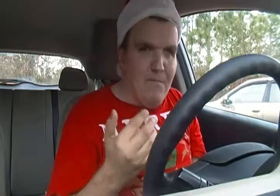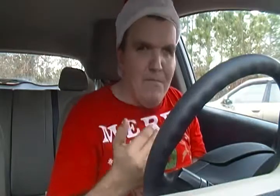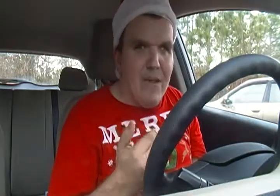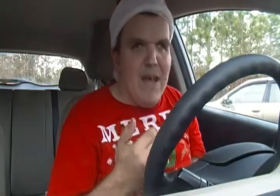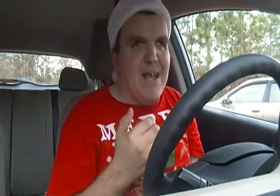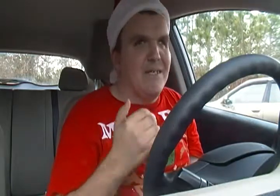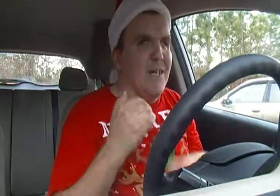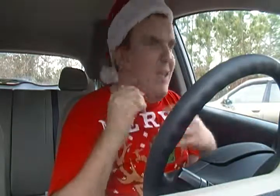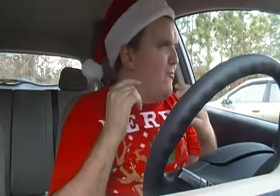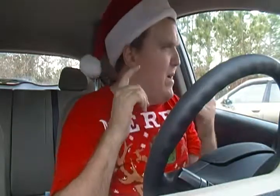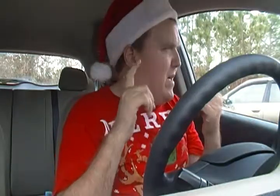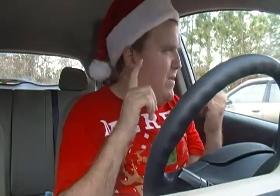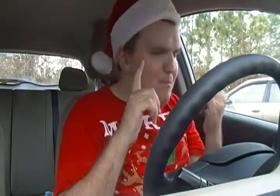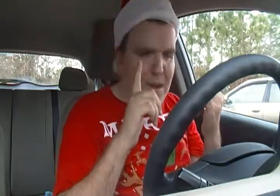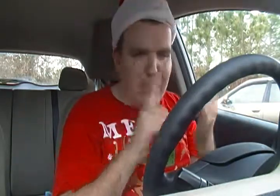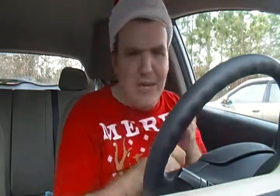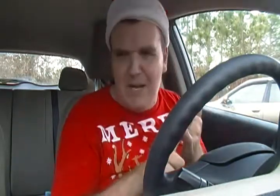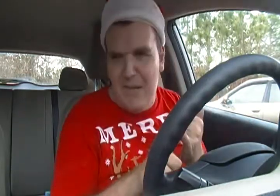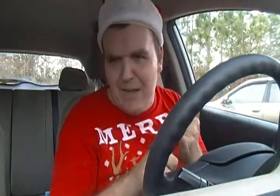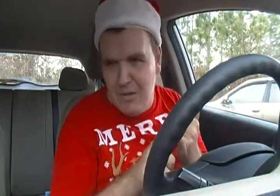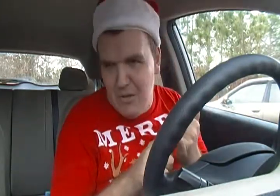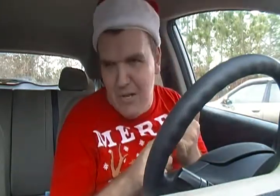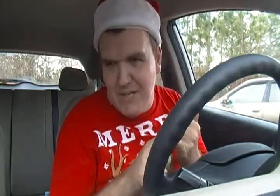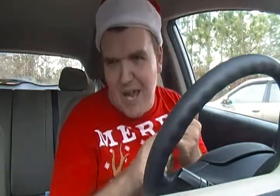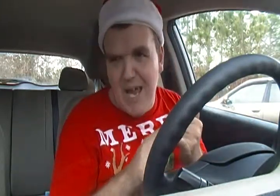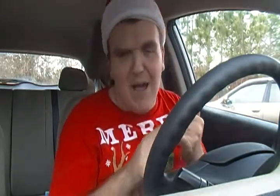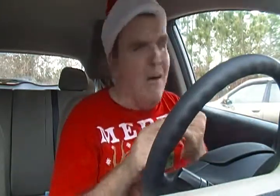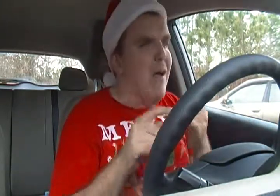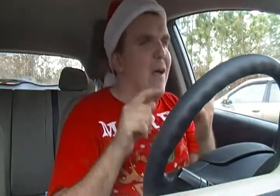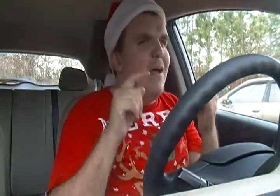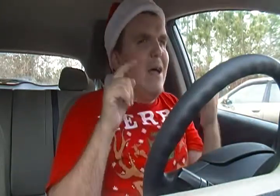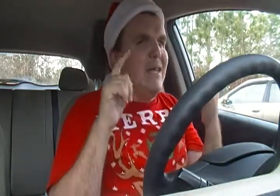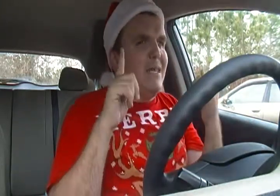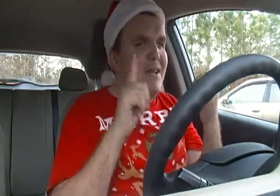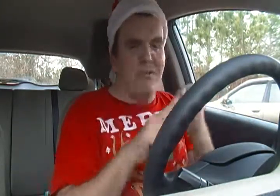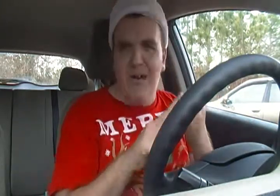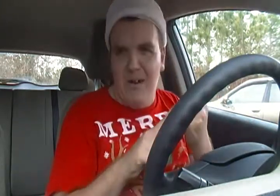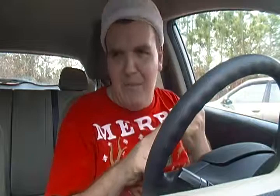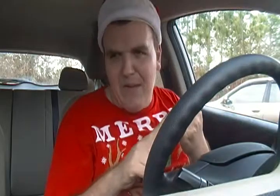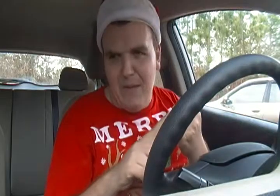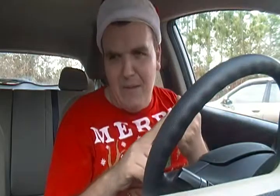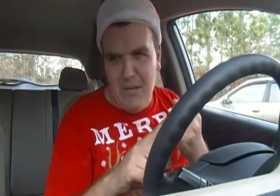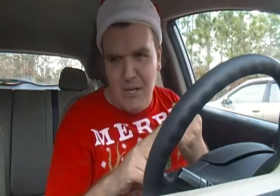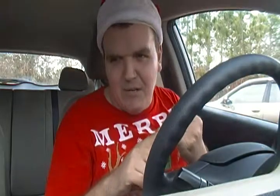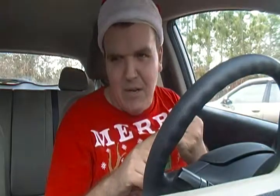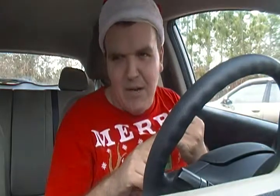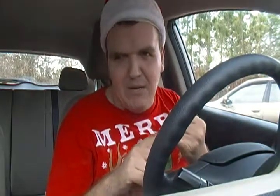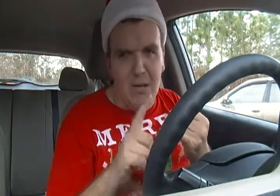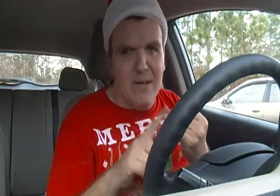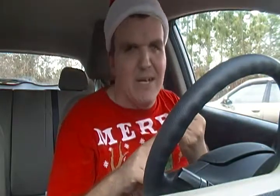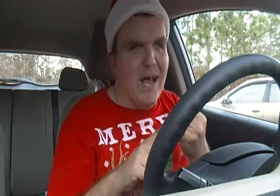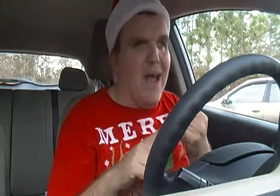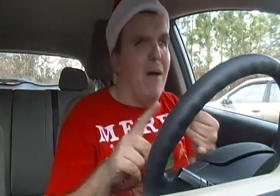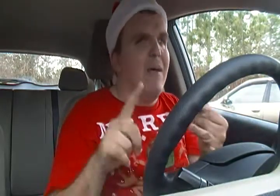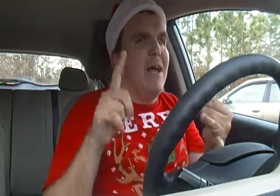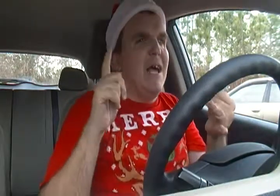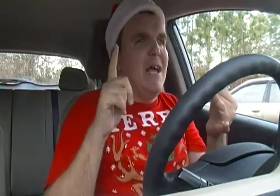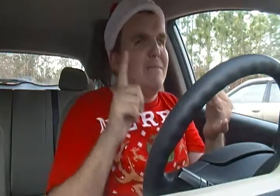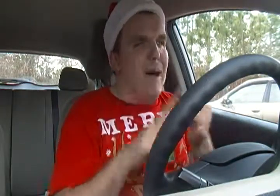he's dealing with people telling him that he'll shoot his eye out his teacher's telling him that he'll shoot his eye out his